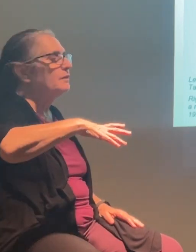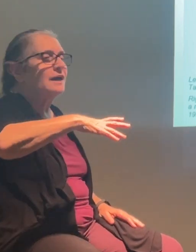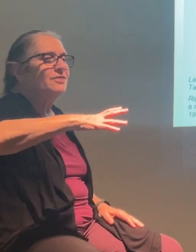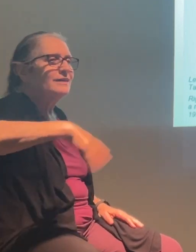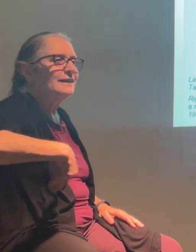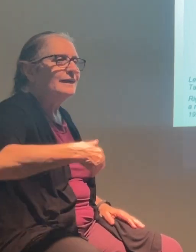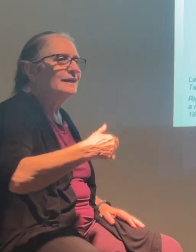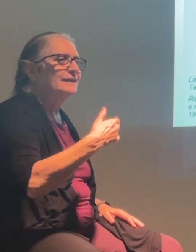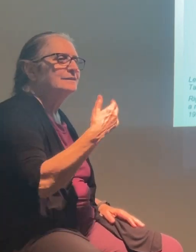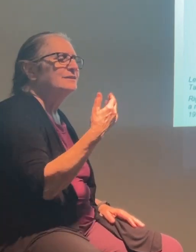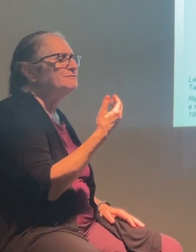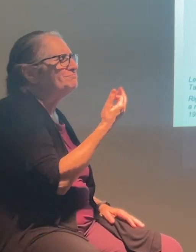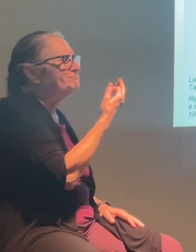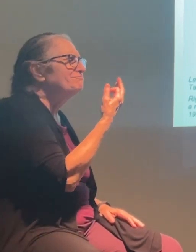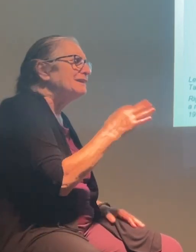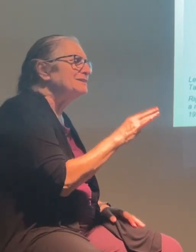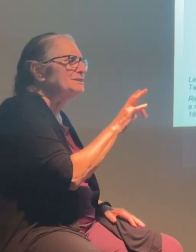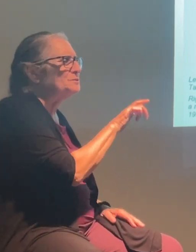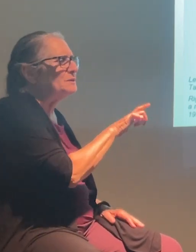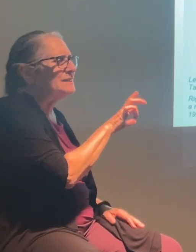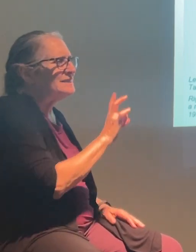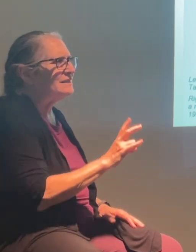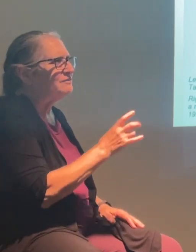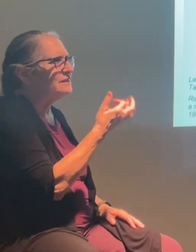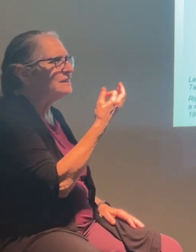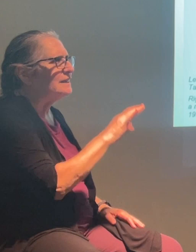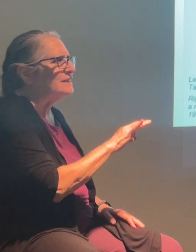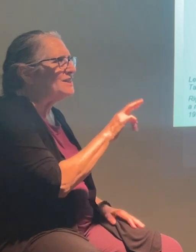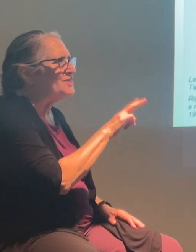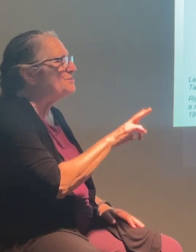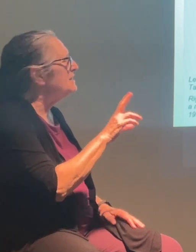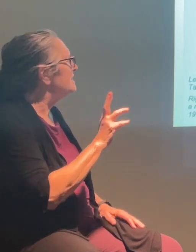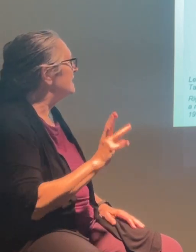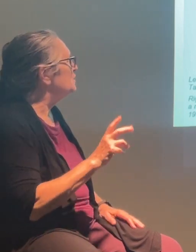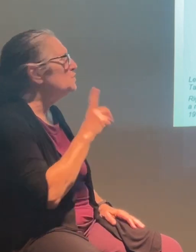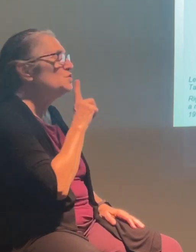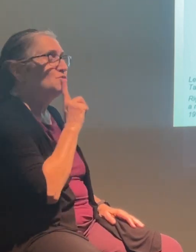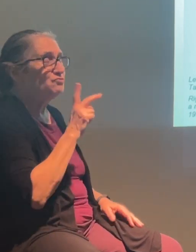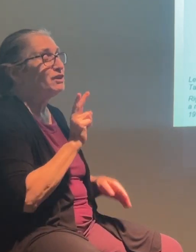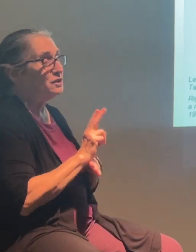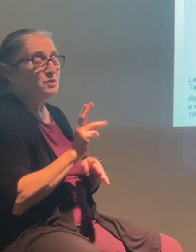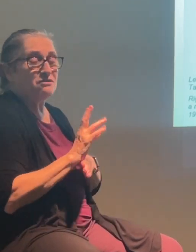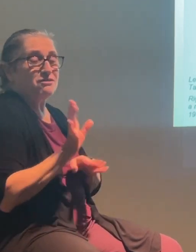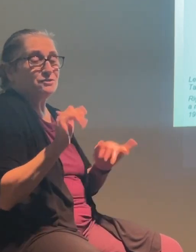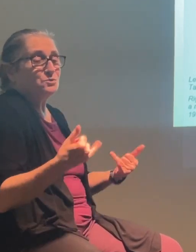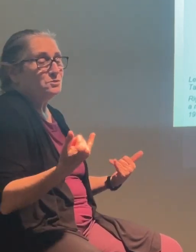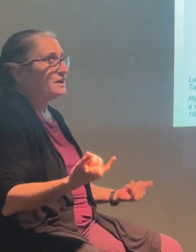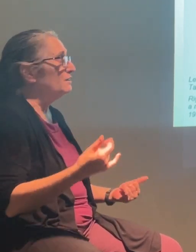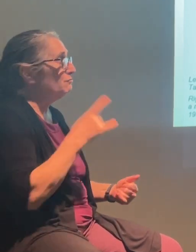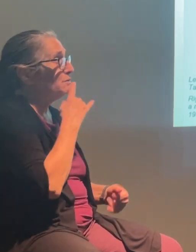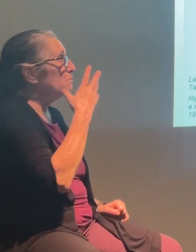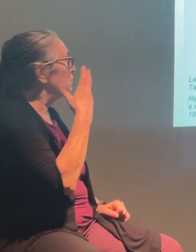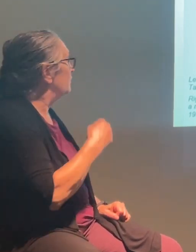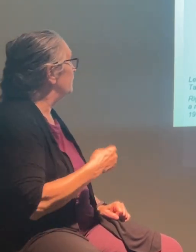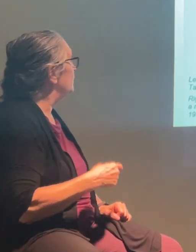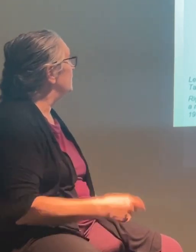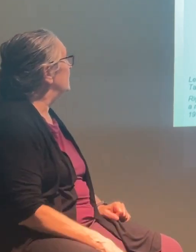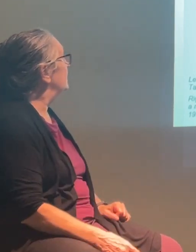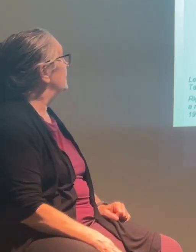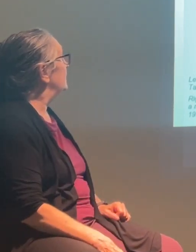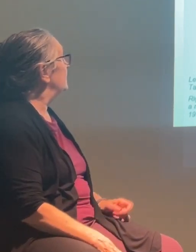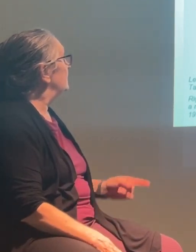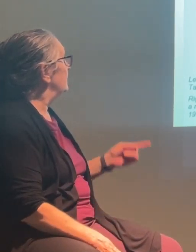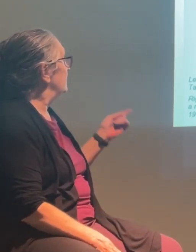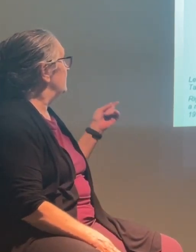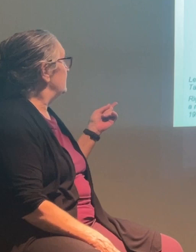to 1936, best fashion. Like, you could wear this stuff today. Like, really, really beautiful. And as you can see, chiffon,